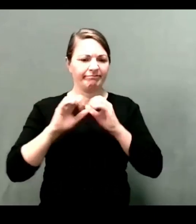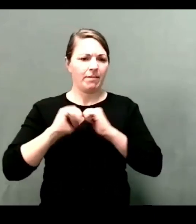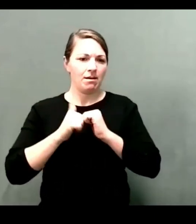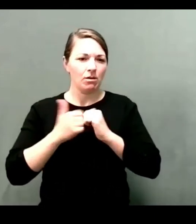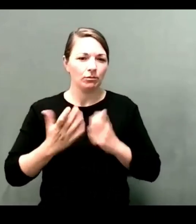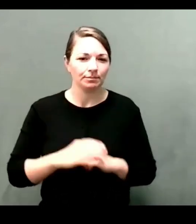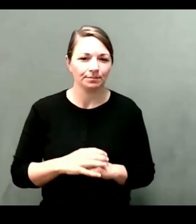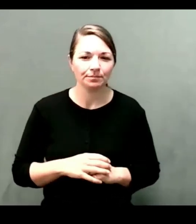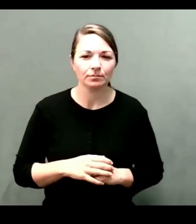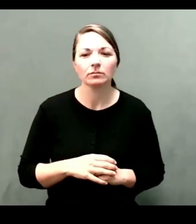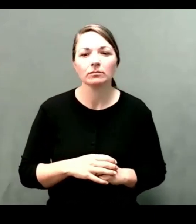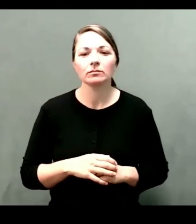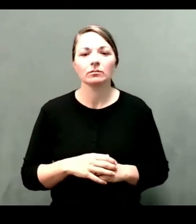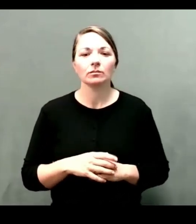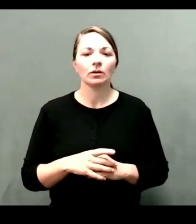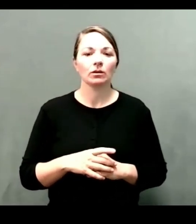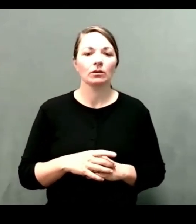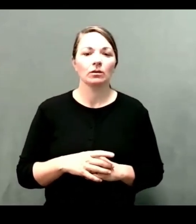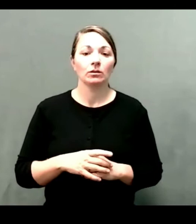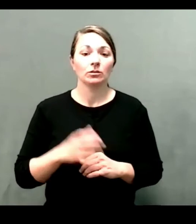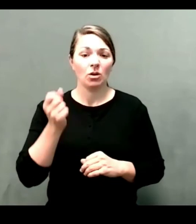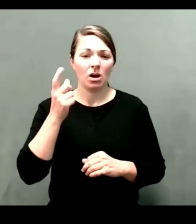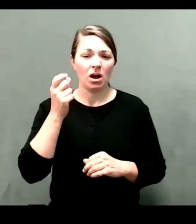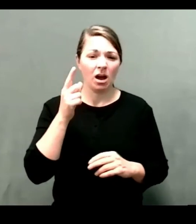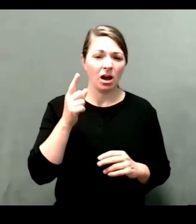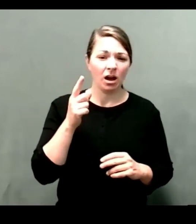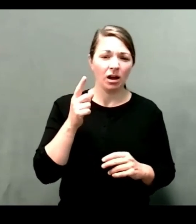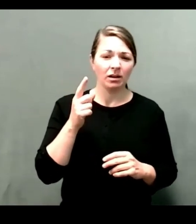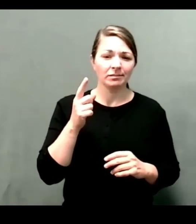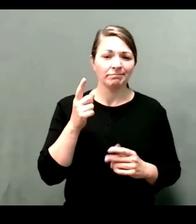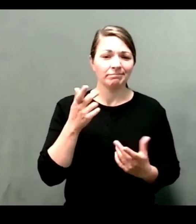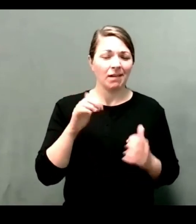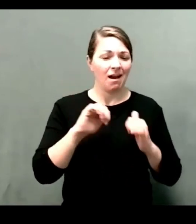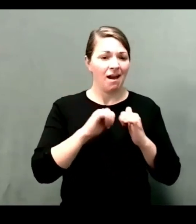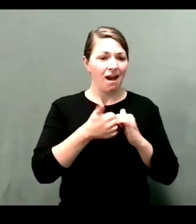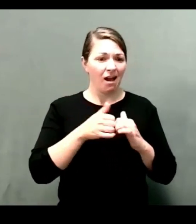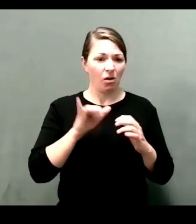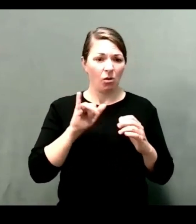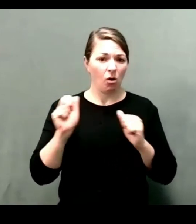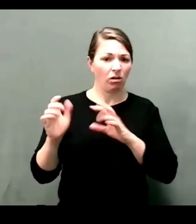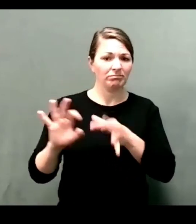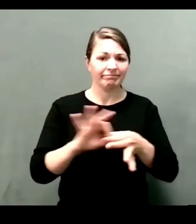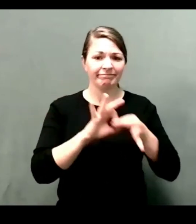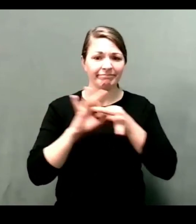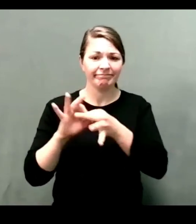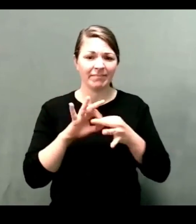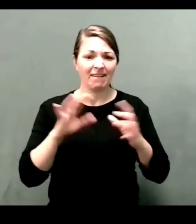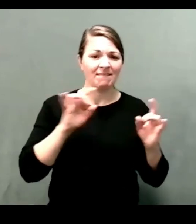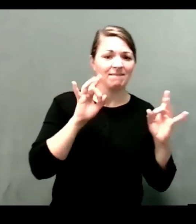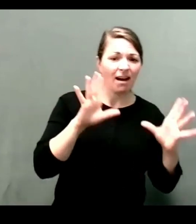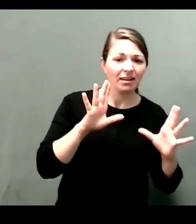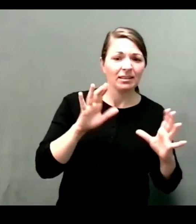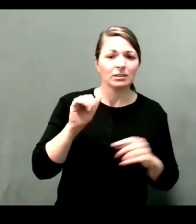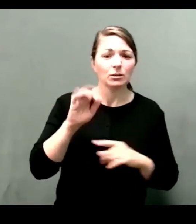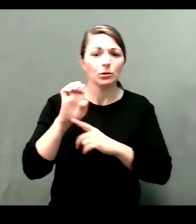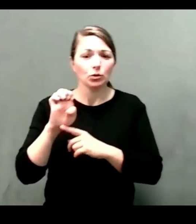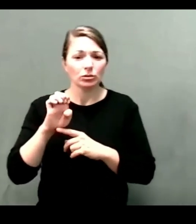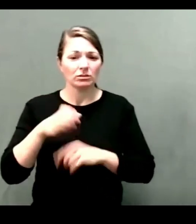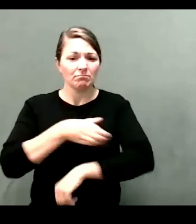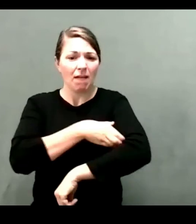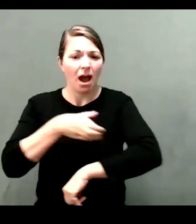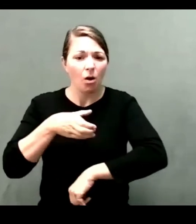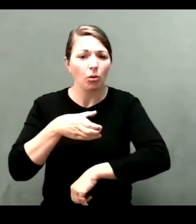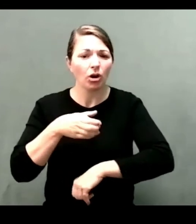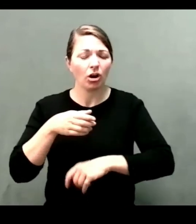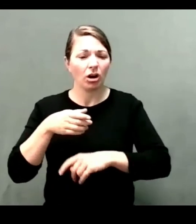and norms, plus the use of power and control as it equals oppression and marginalization. We also have here a little